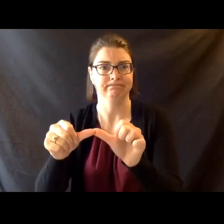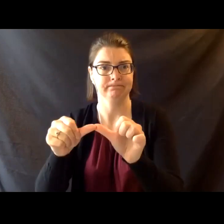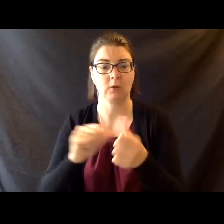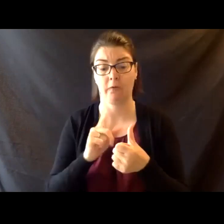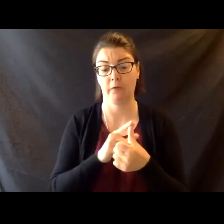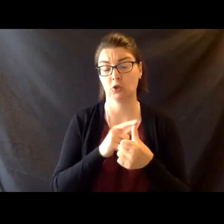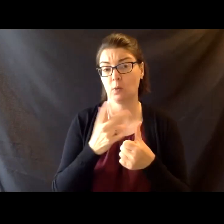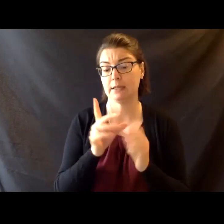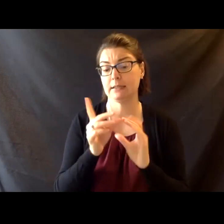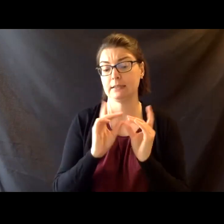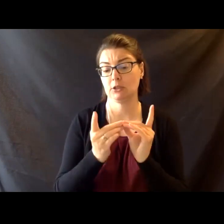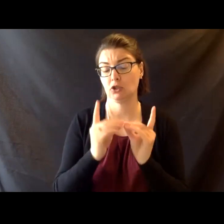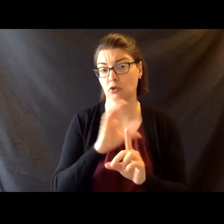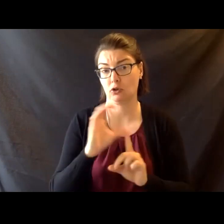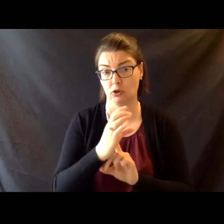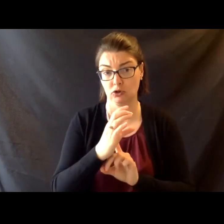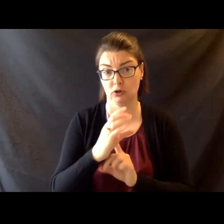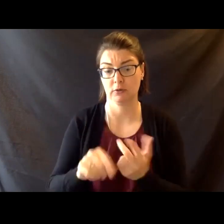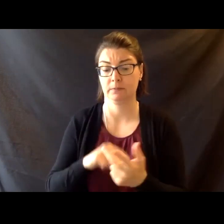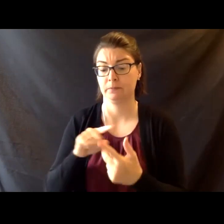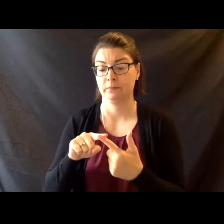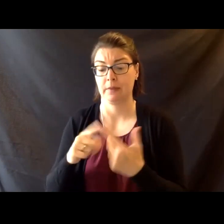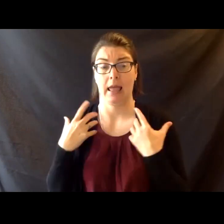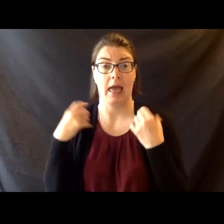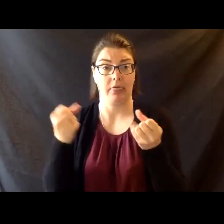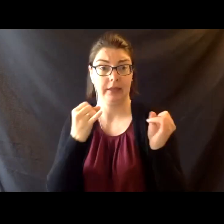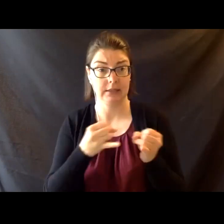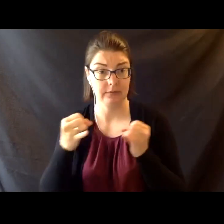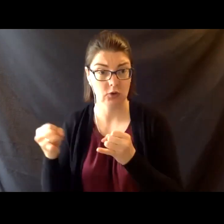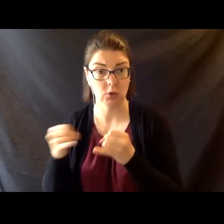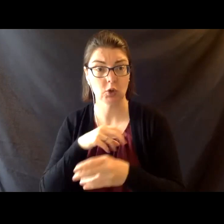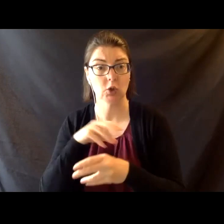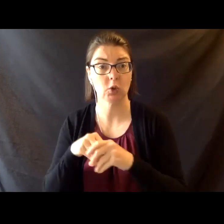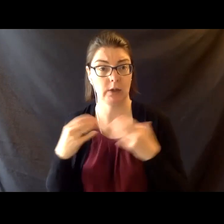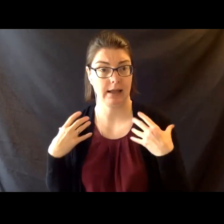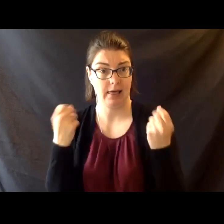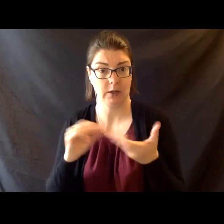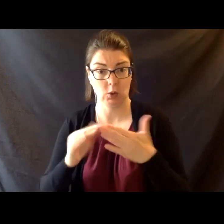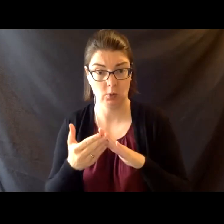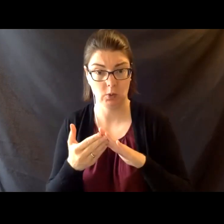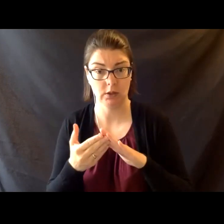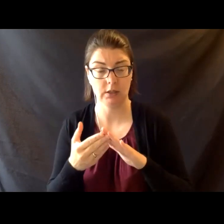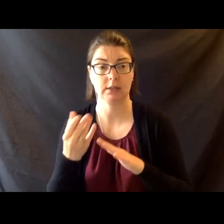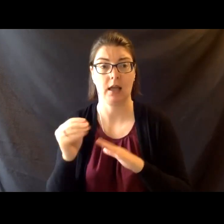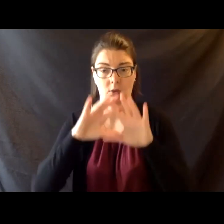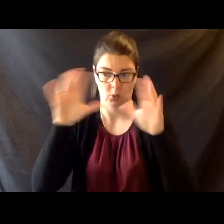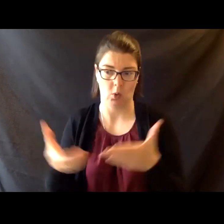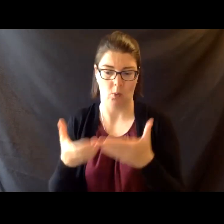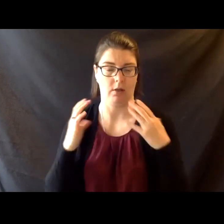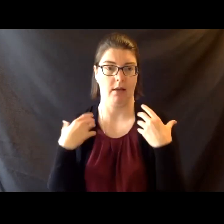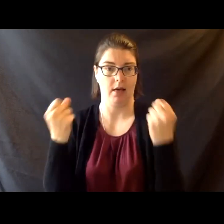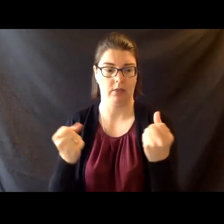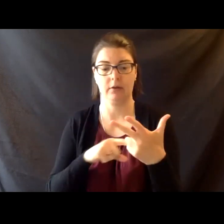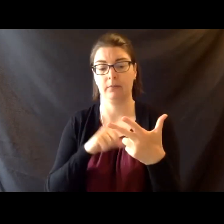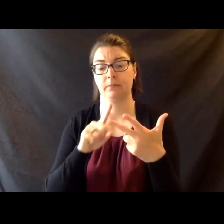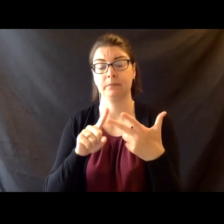digital cultures. Number two is healthy individuals, including healthy communities and global health. Number three is